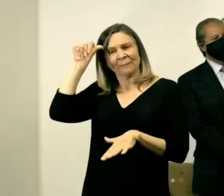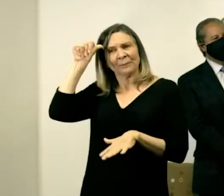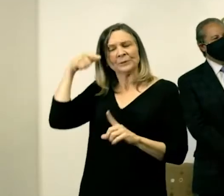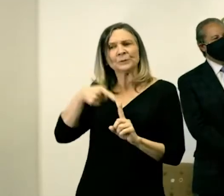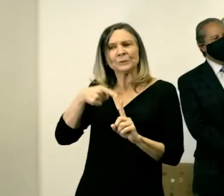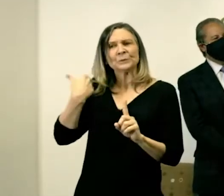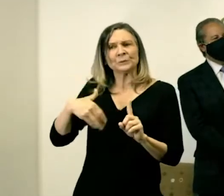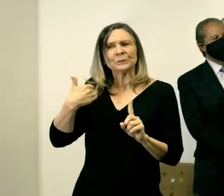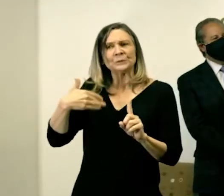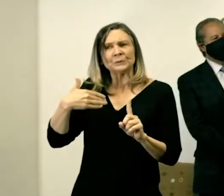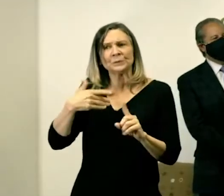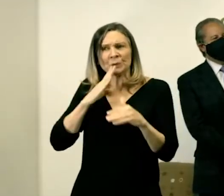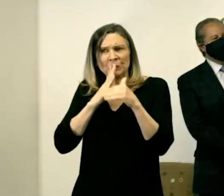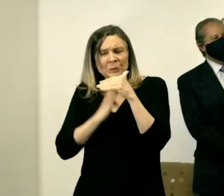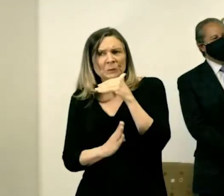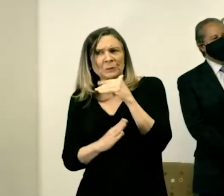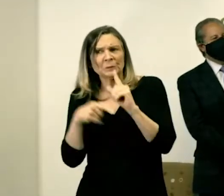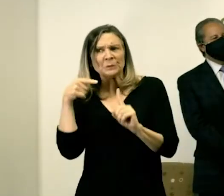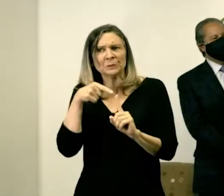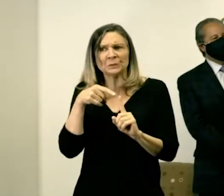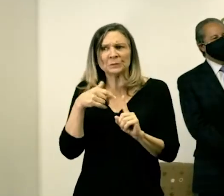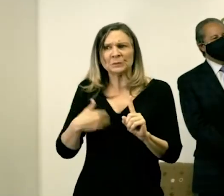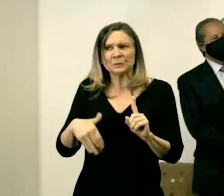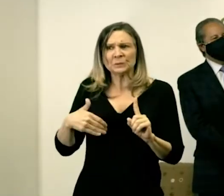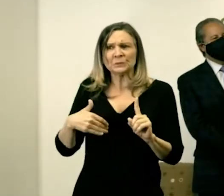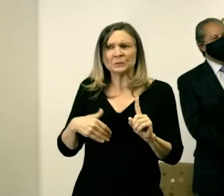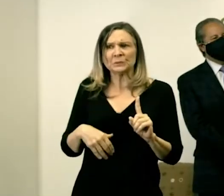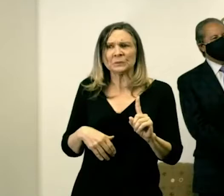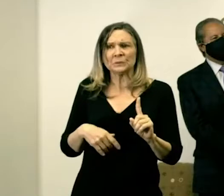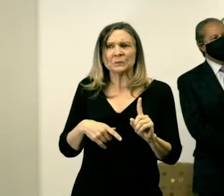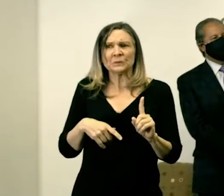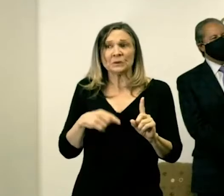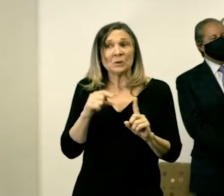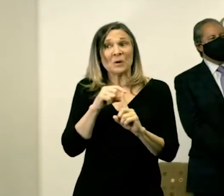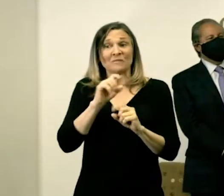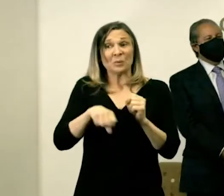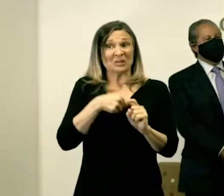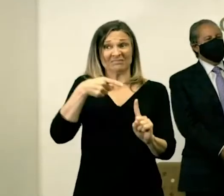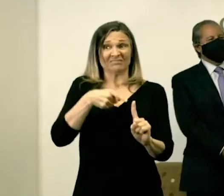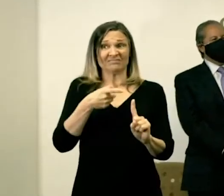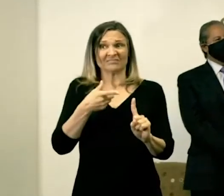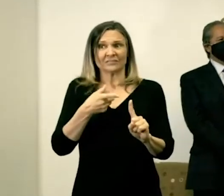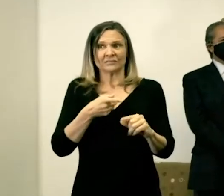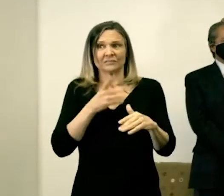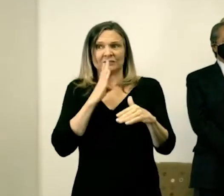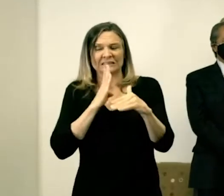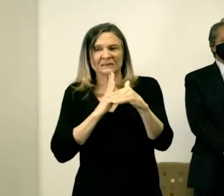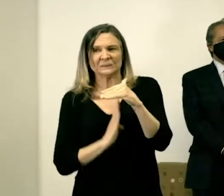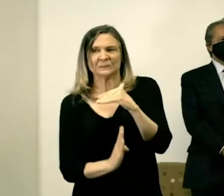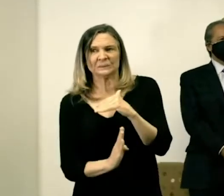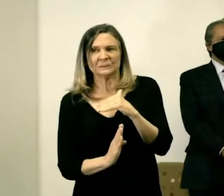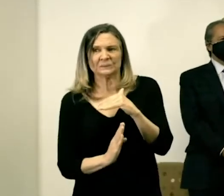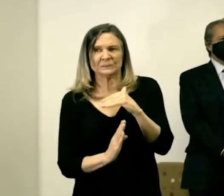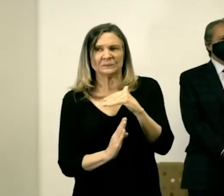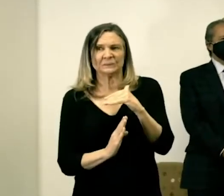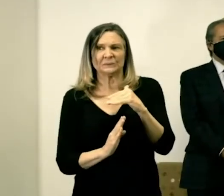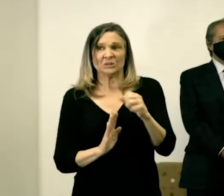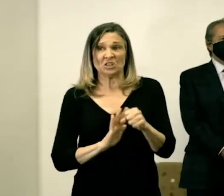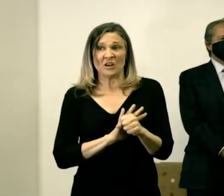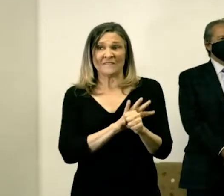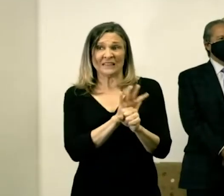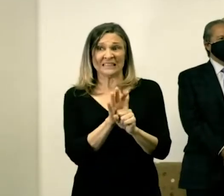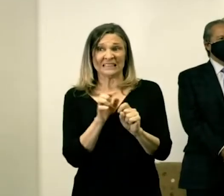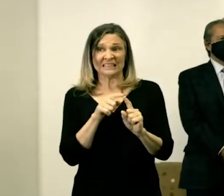humbling. The word of the year is humility. And these mutations only reinforce that. I mean,